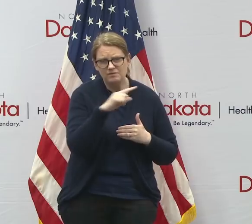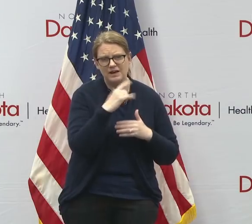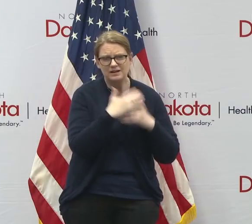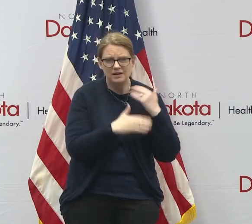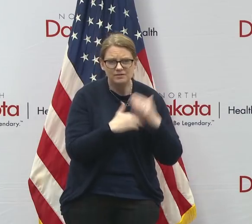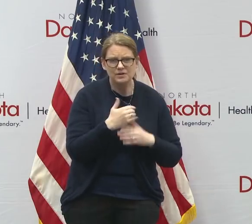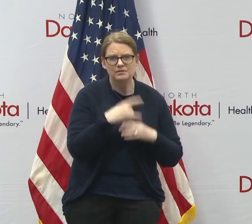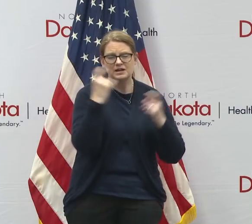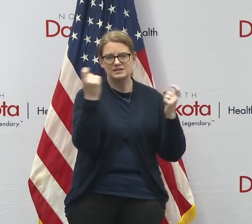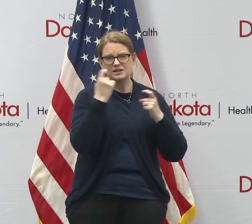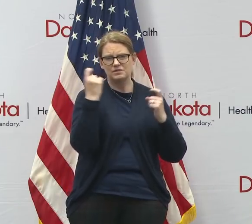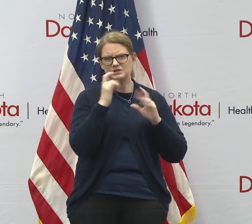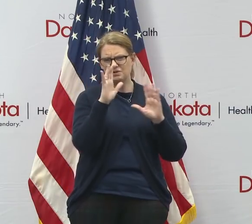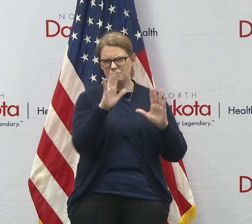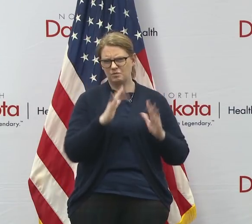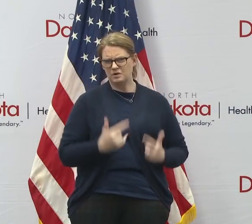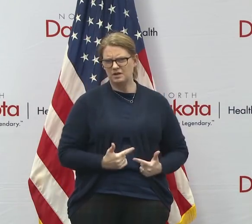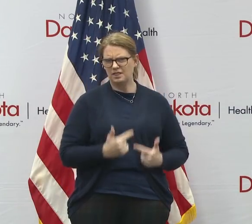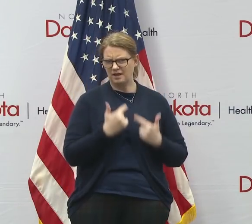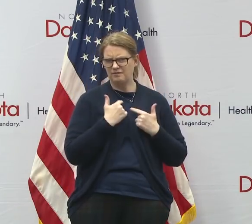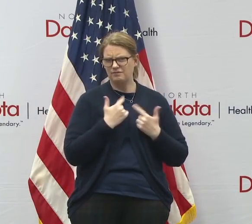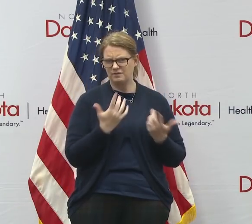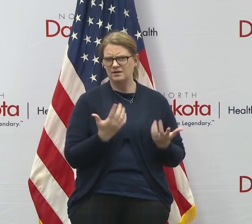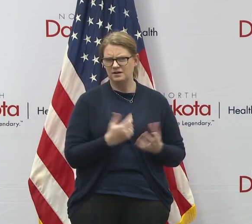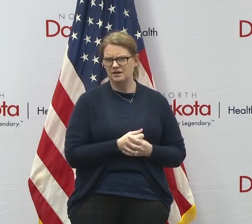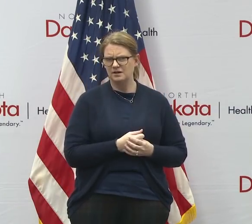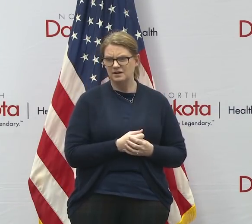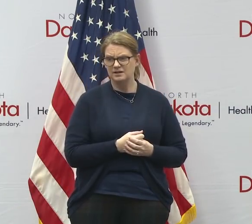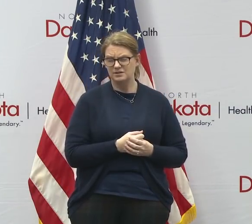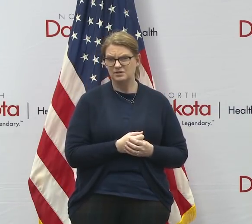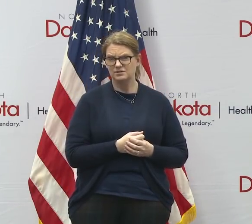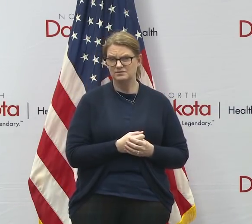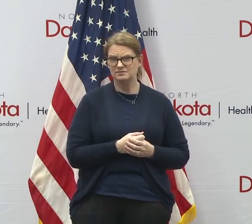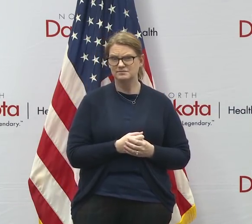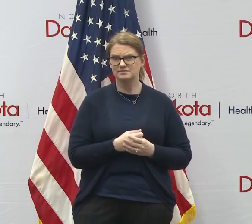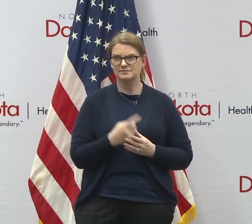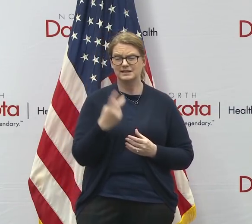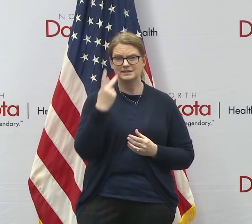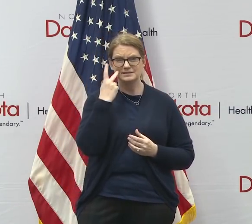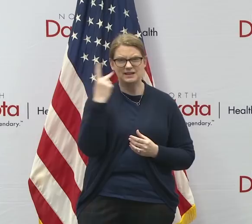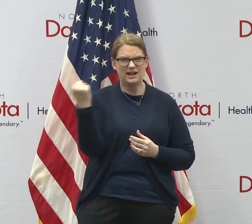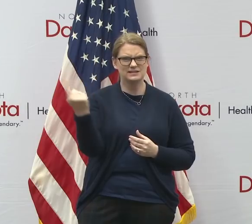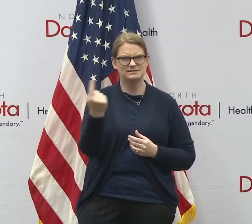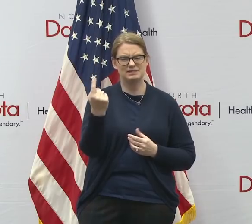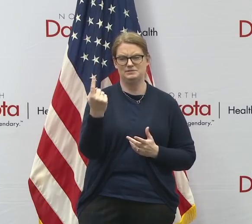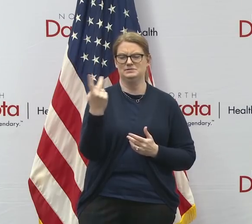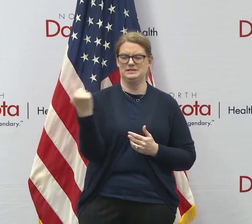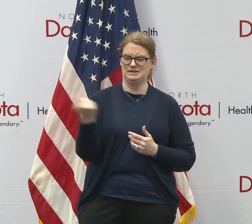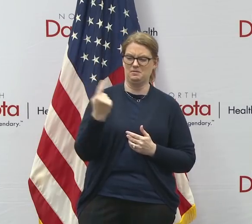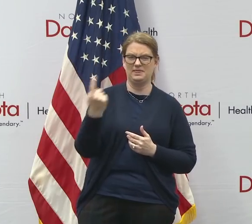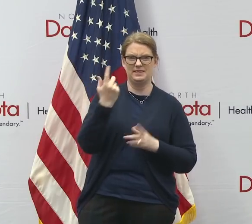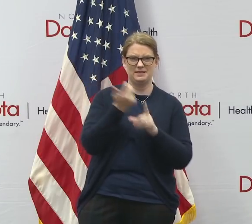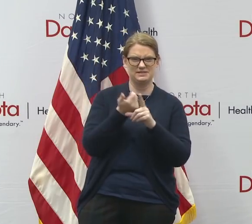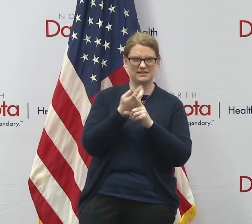celebration of a life well lived for someone who saw the span and arc of our country from World